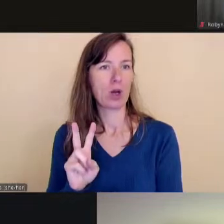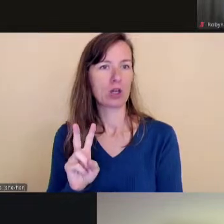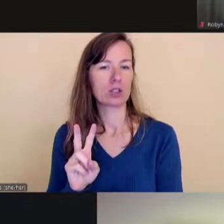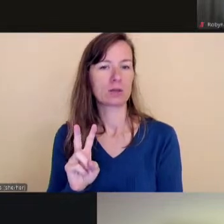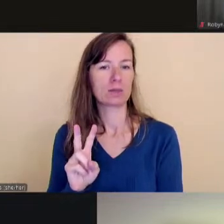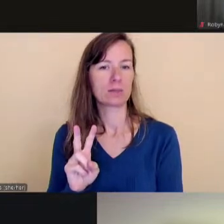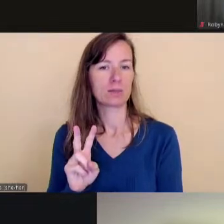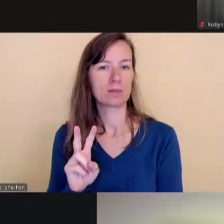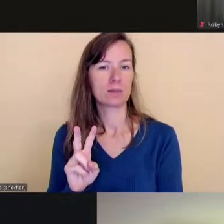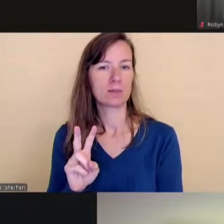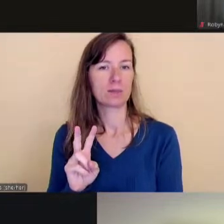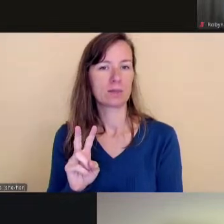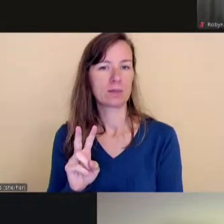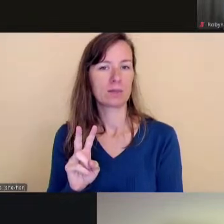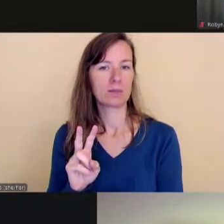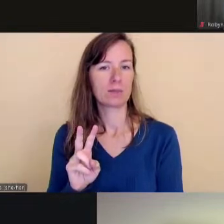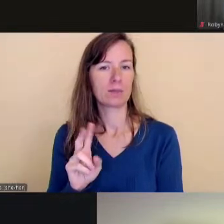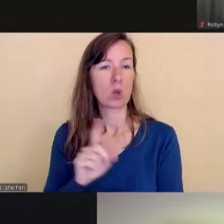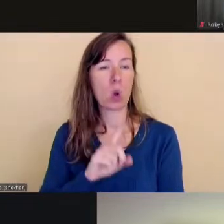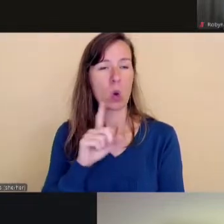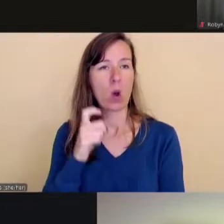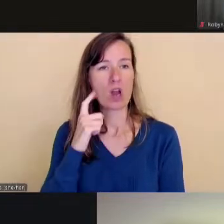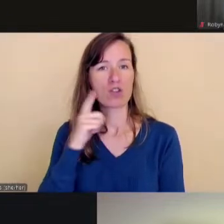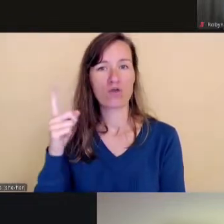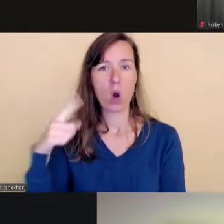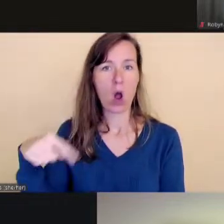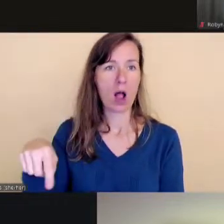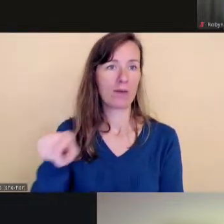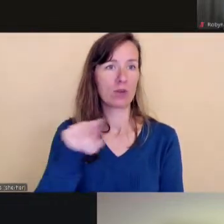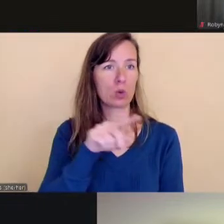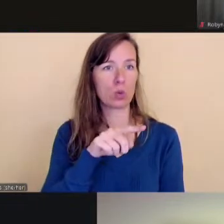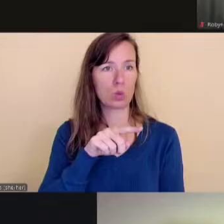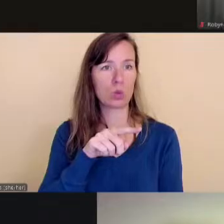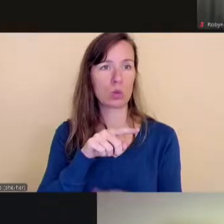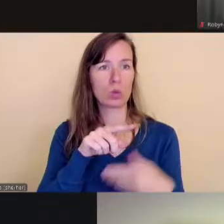What I guess the question for all of you is,